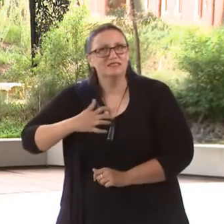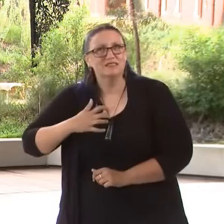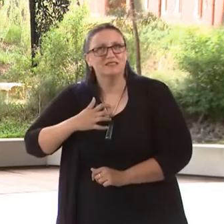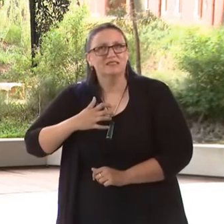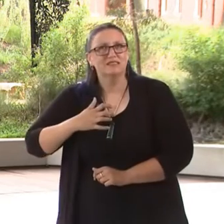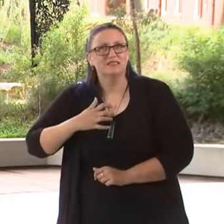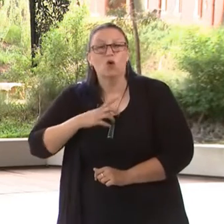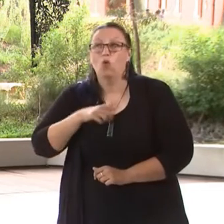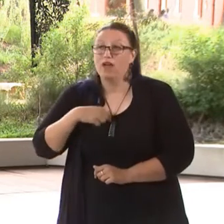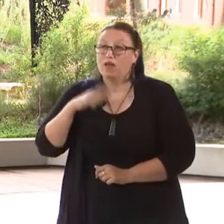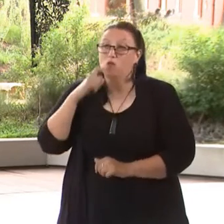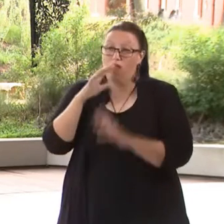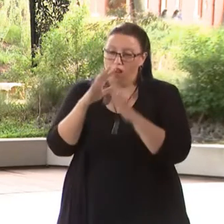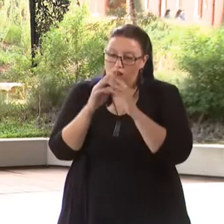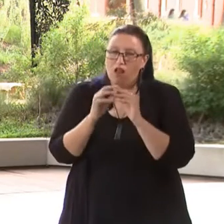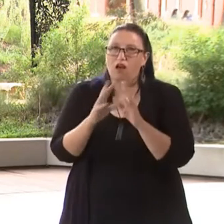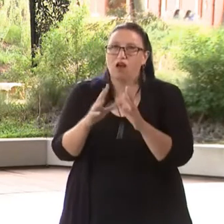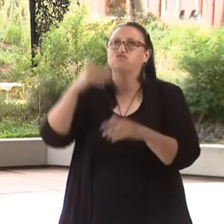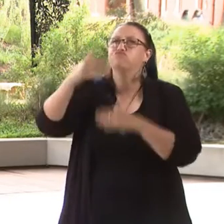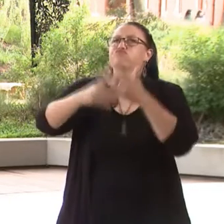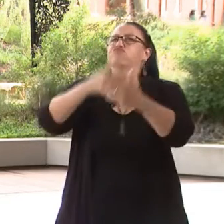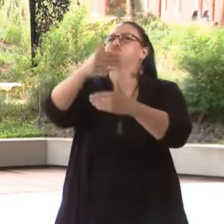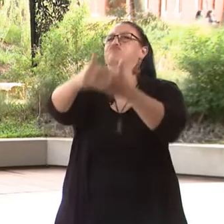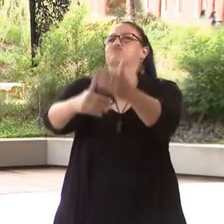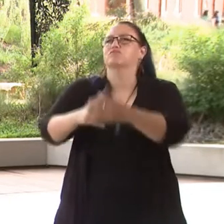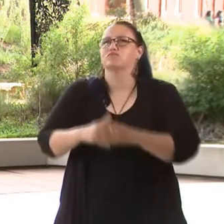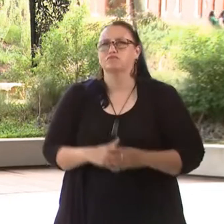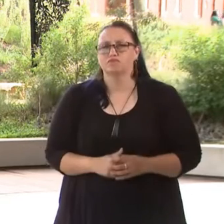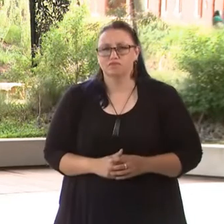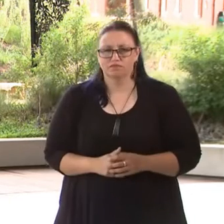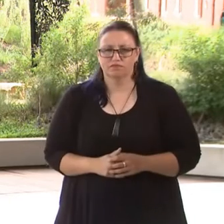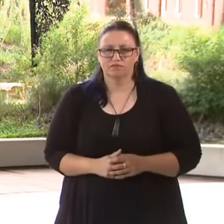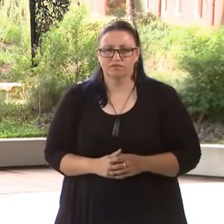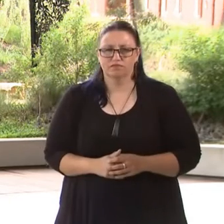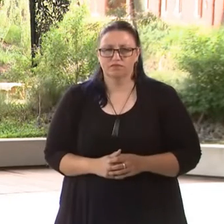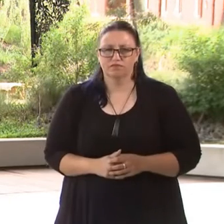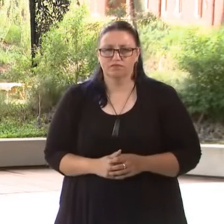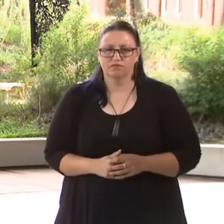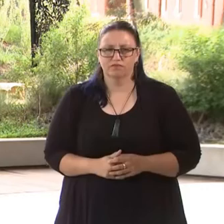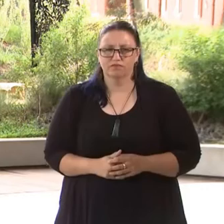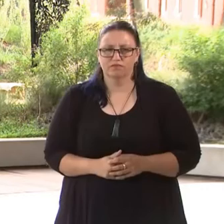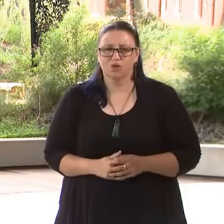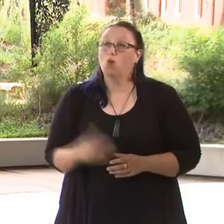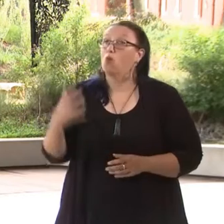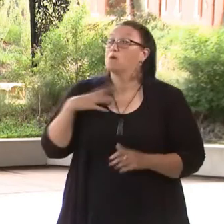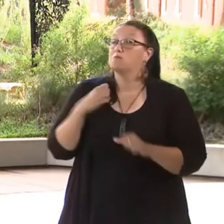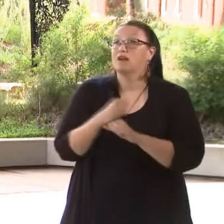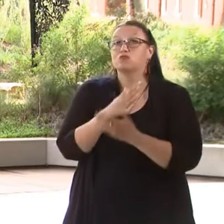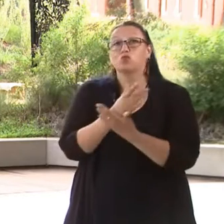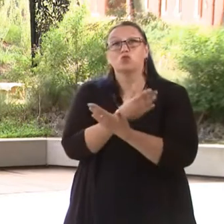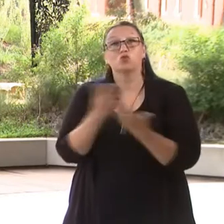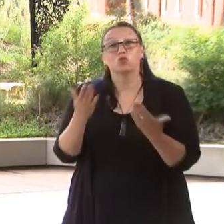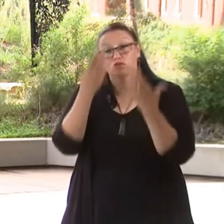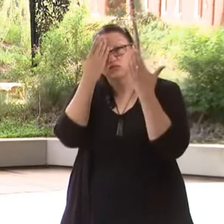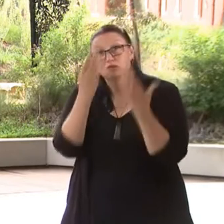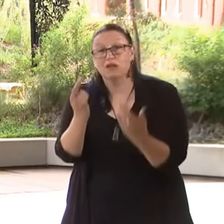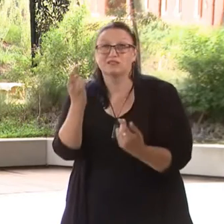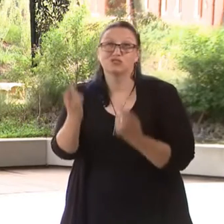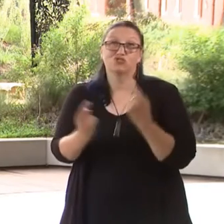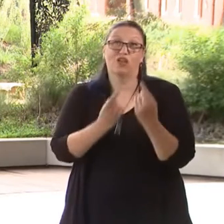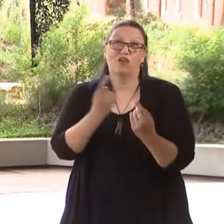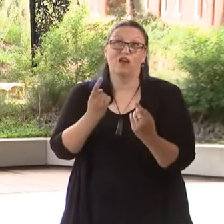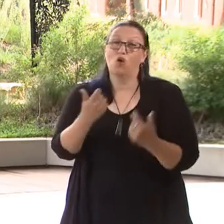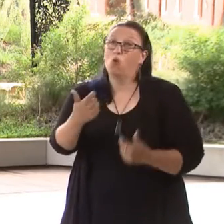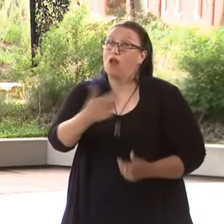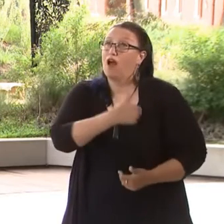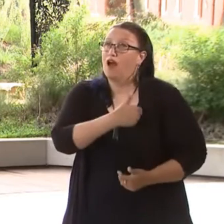those sacrifices, continue to treat people with those values of kindness and respect, New South Wales will come through this stronger on the